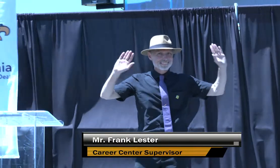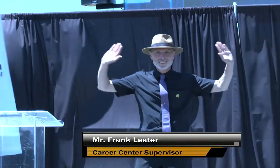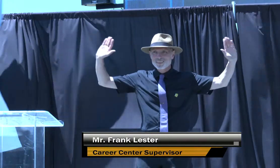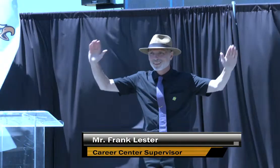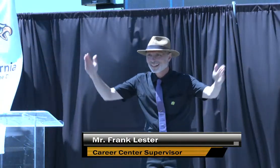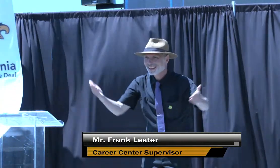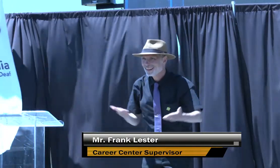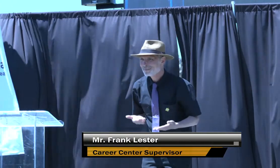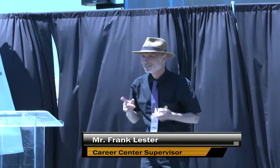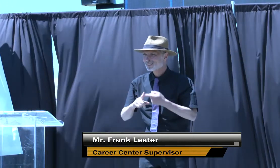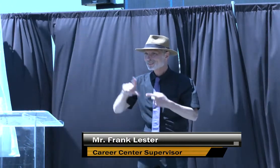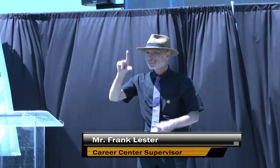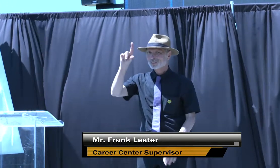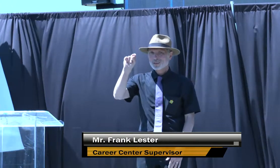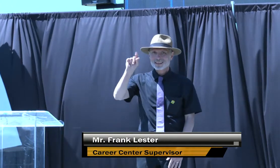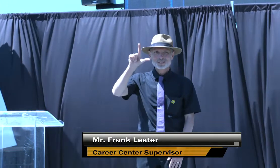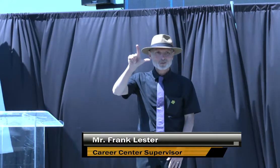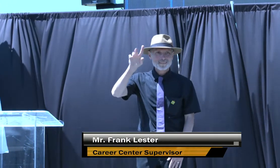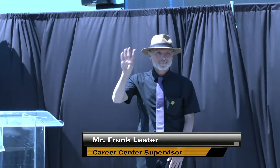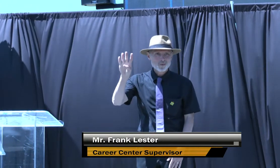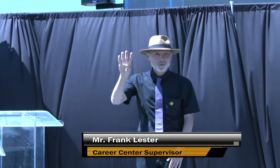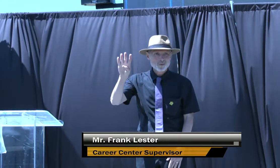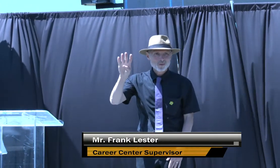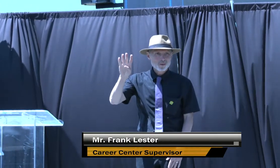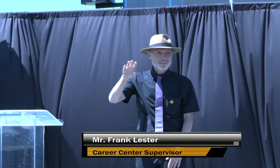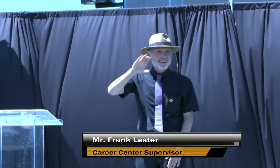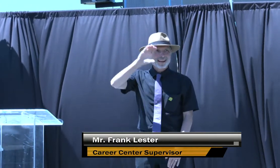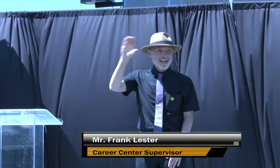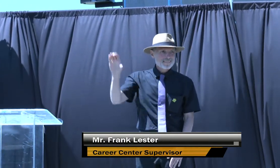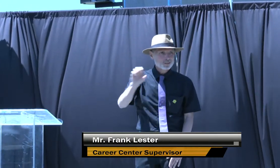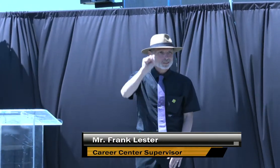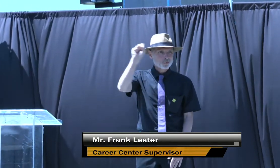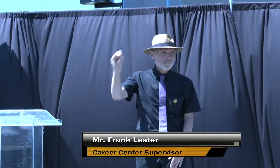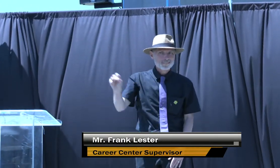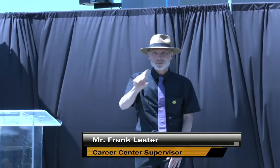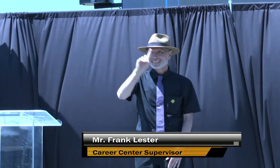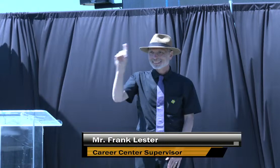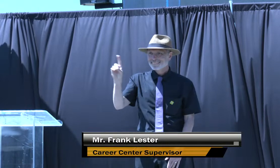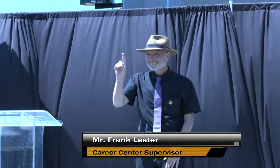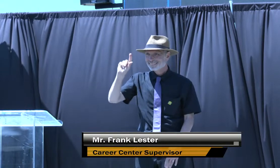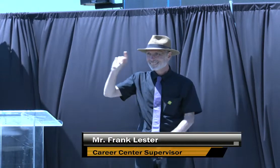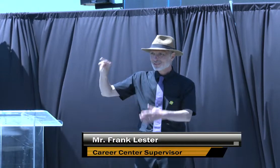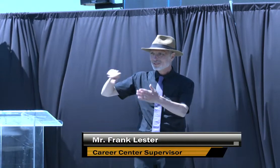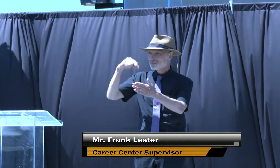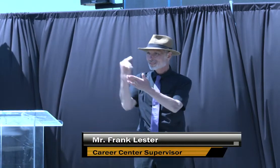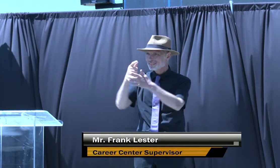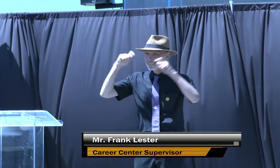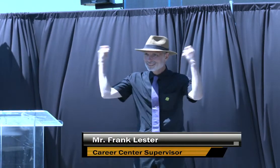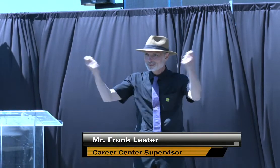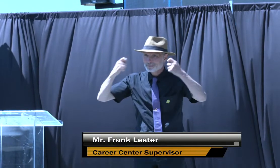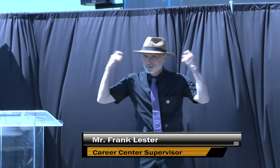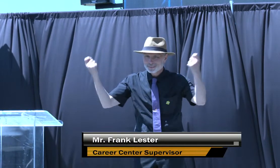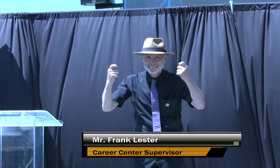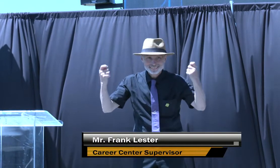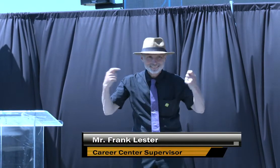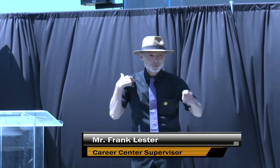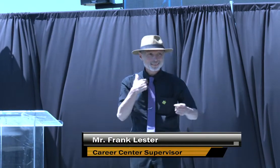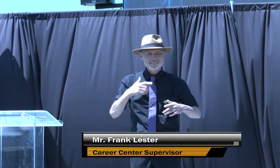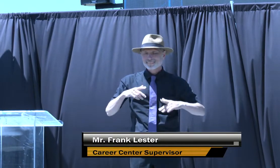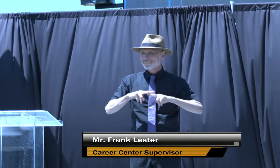Hello, everyone, and welcome to the 2024 California School for the Deaf graduation